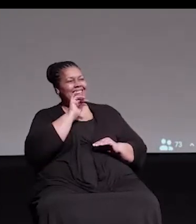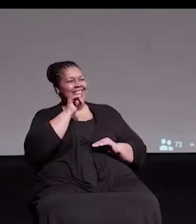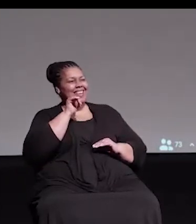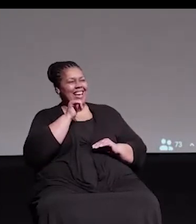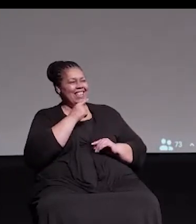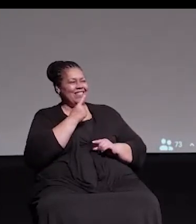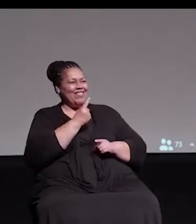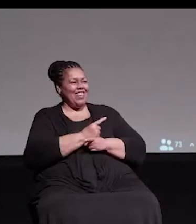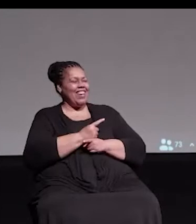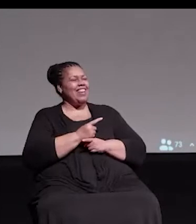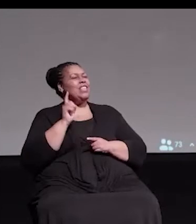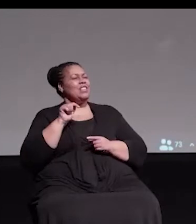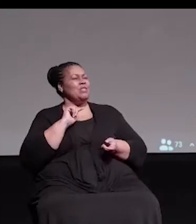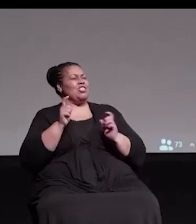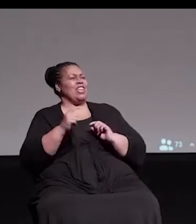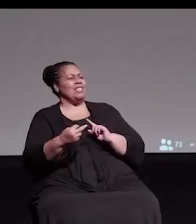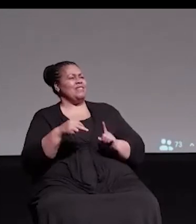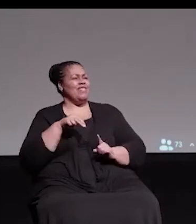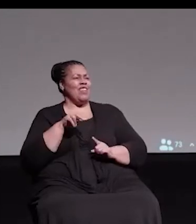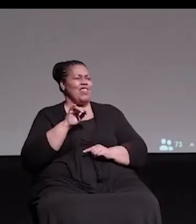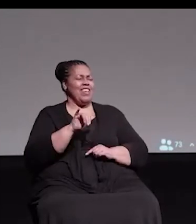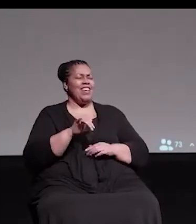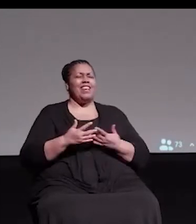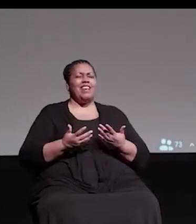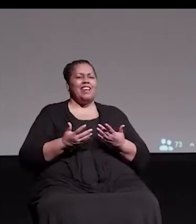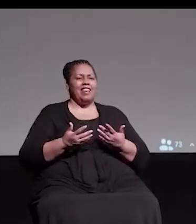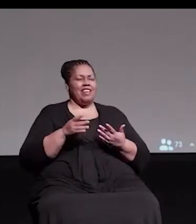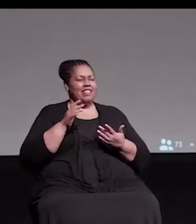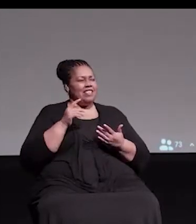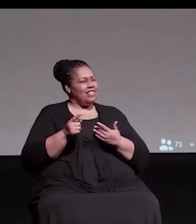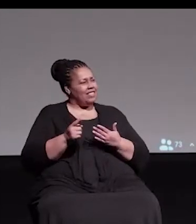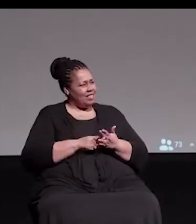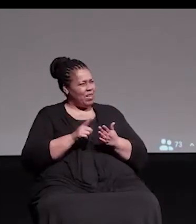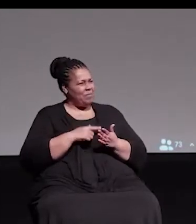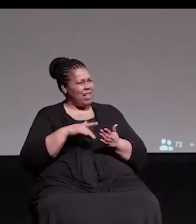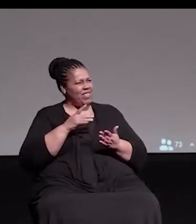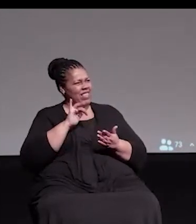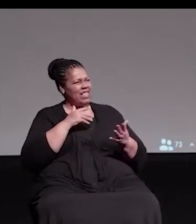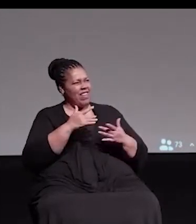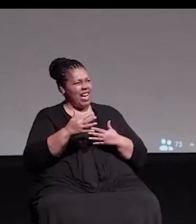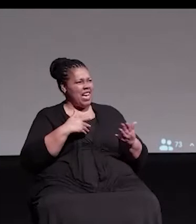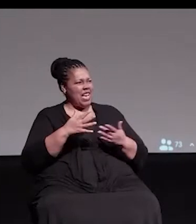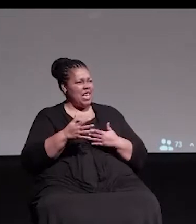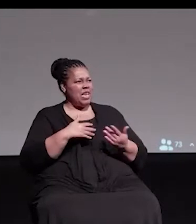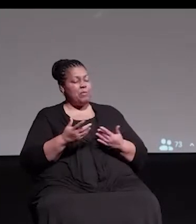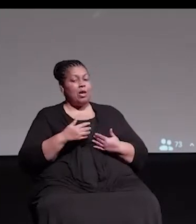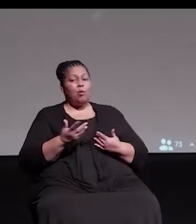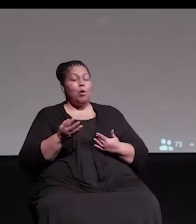somehow. Because I do think that sometimes like that's been the vibe, when it's like, well, you know, I